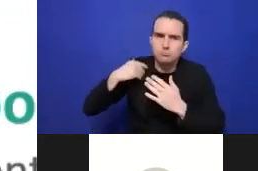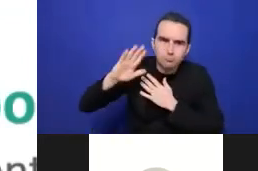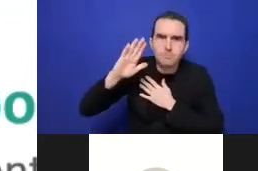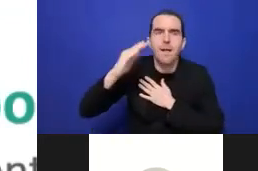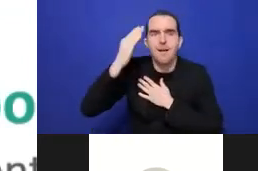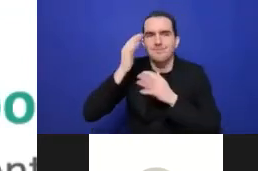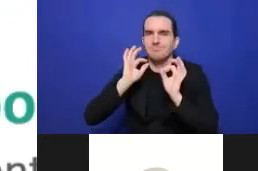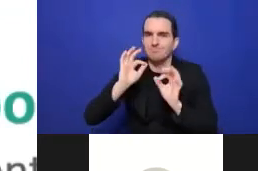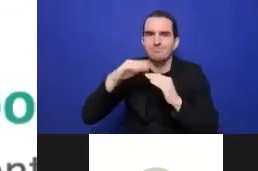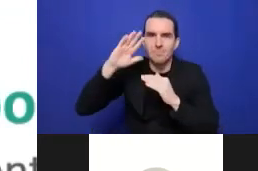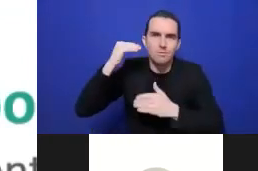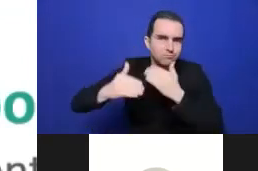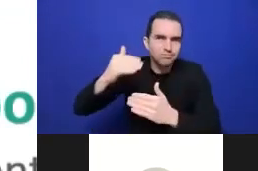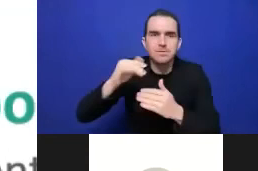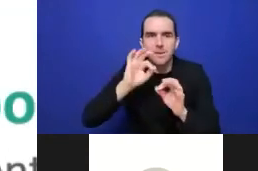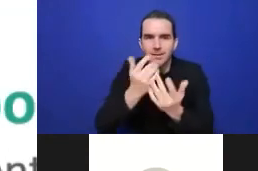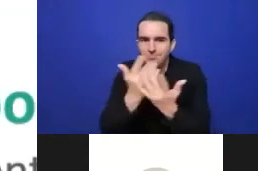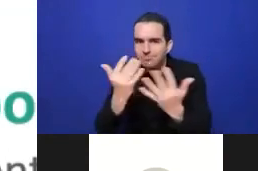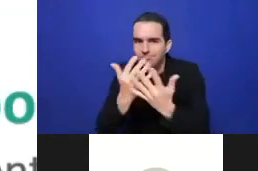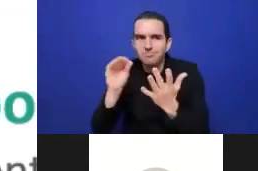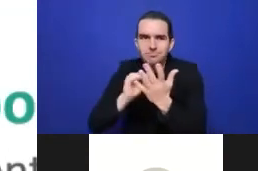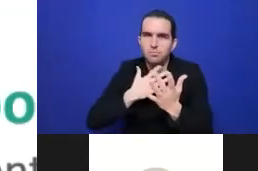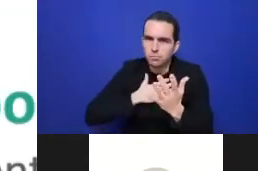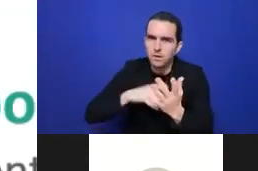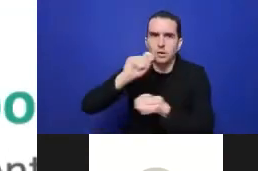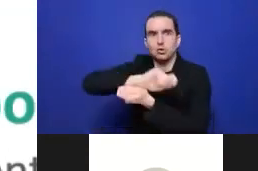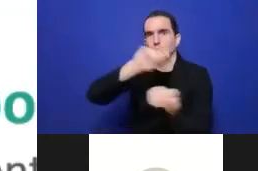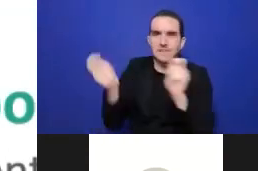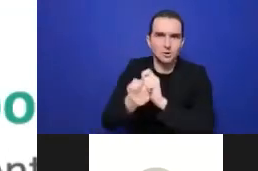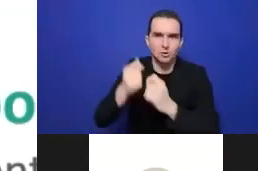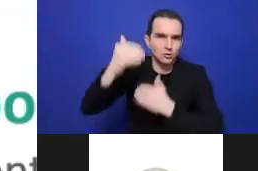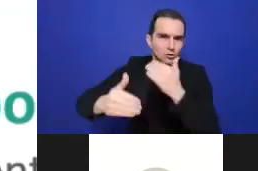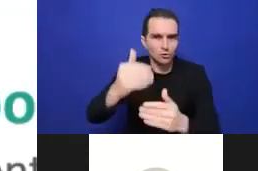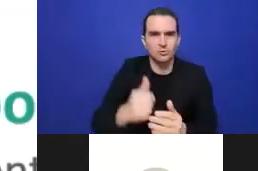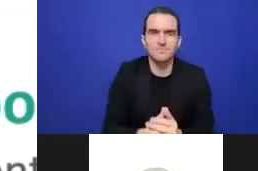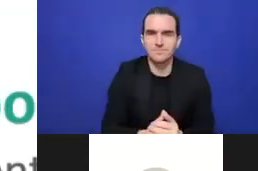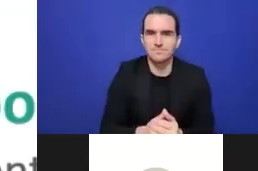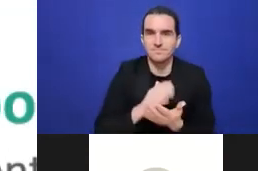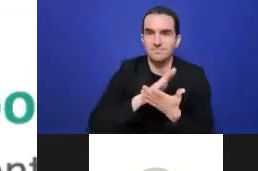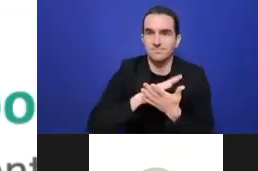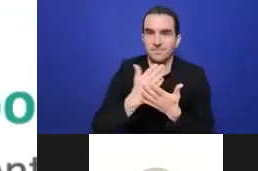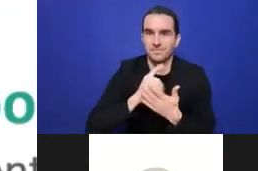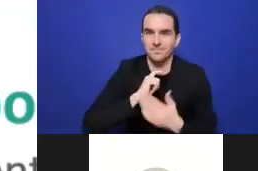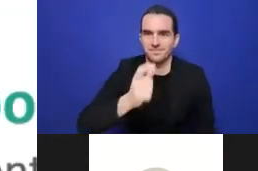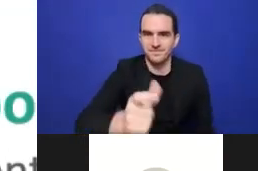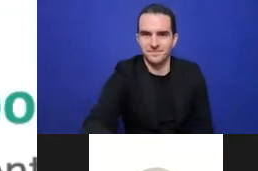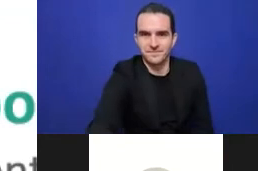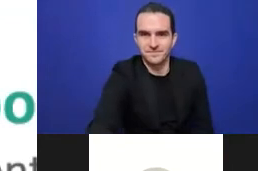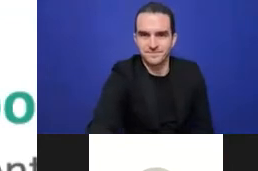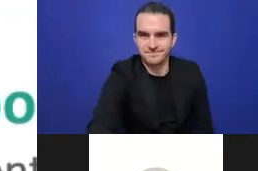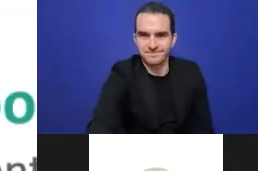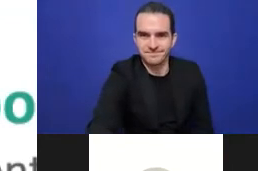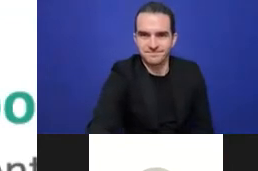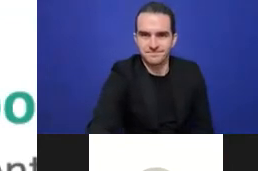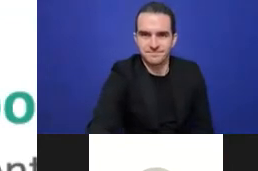Under these three portals, you can find the State of UHC Commitment section, where you can click to learn